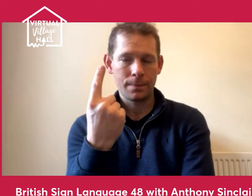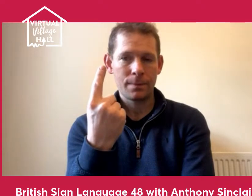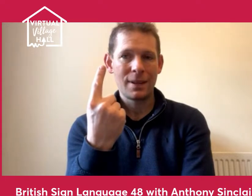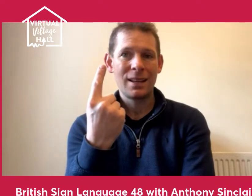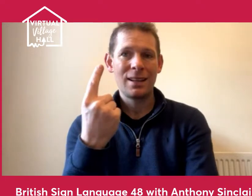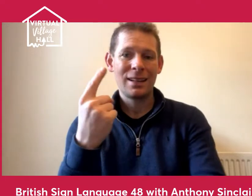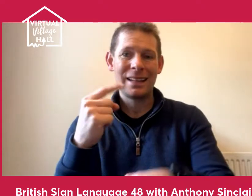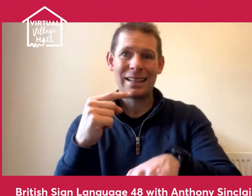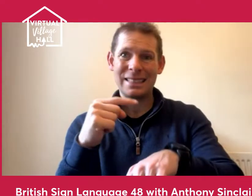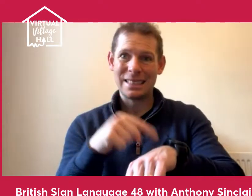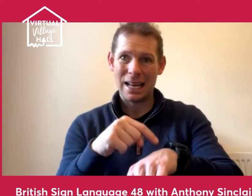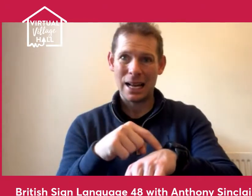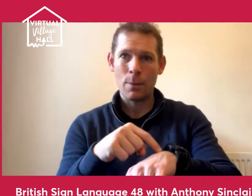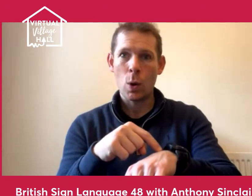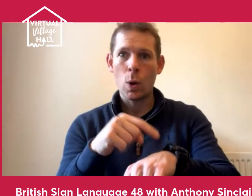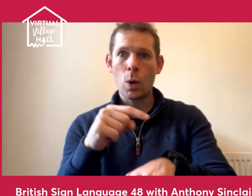So we'll start off with